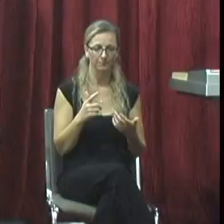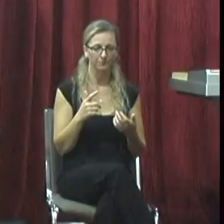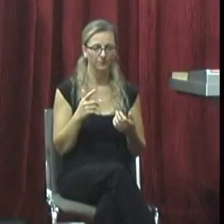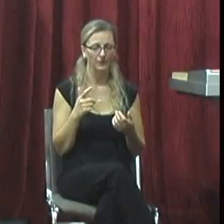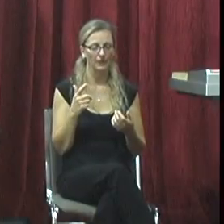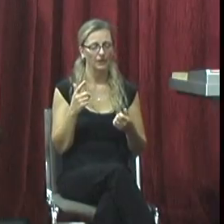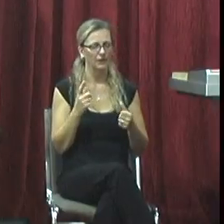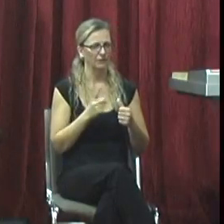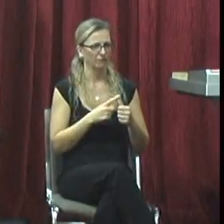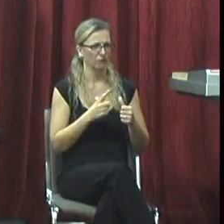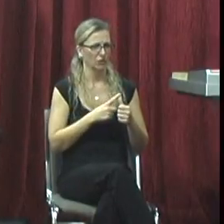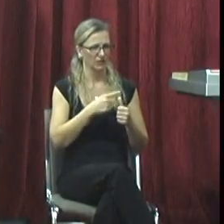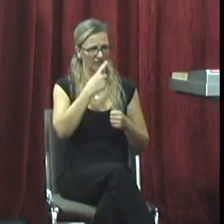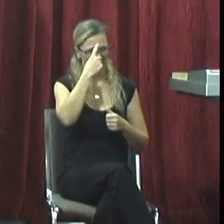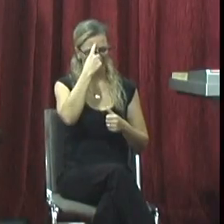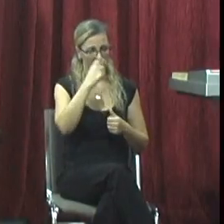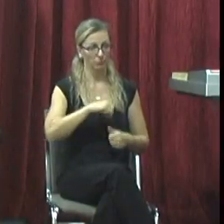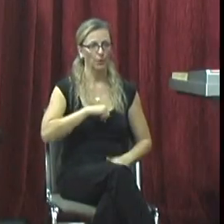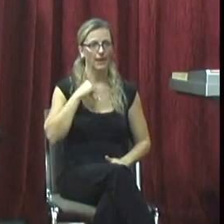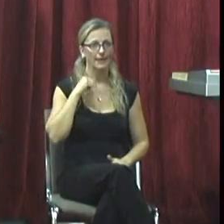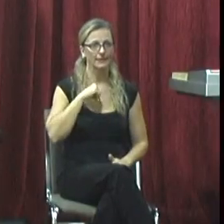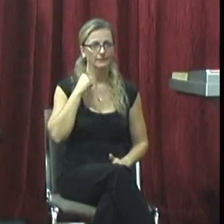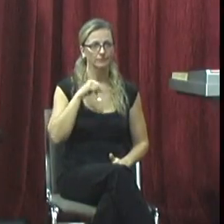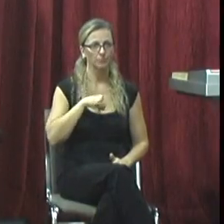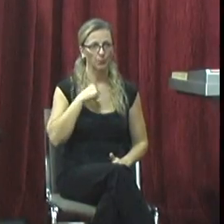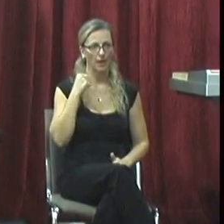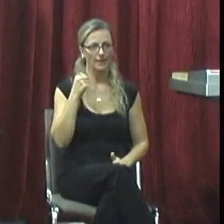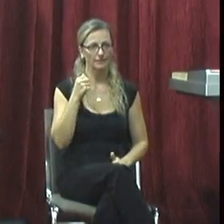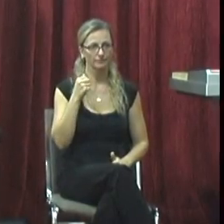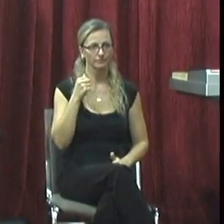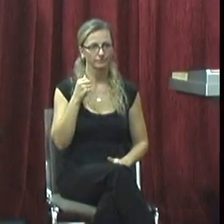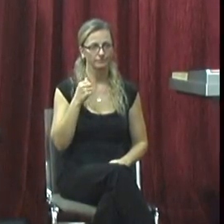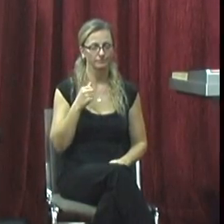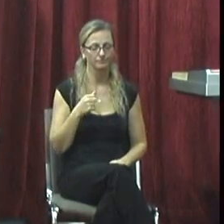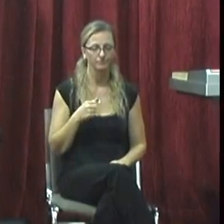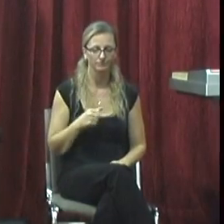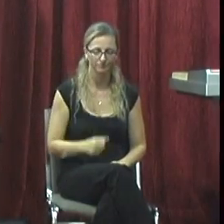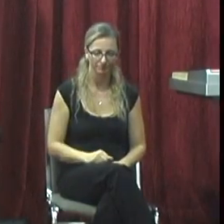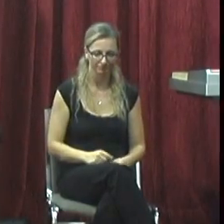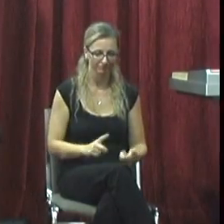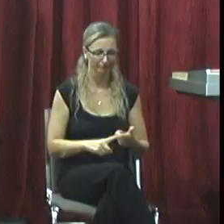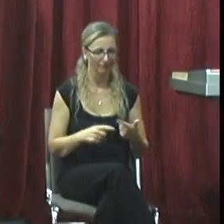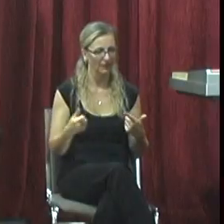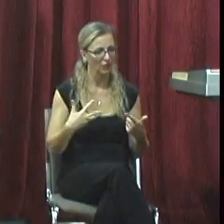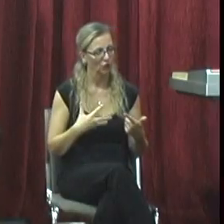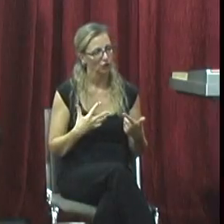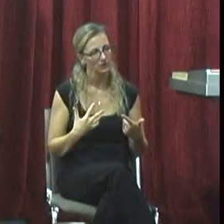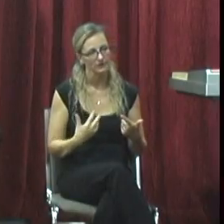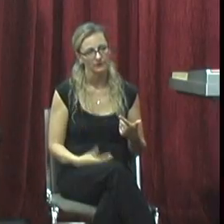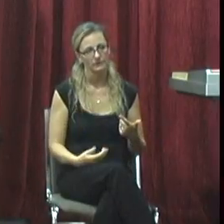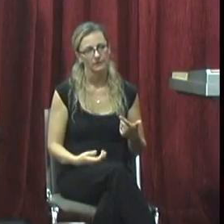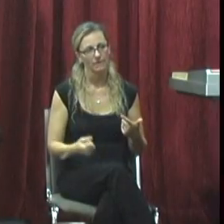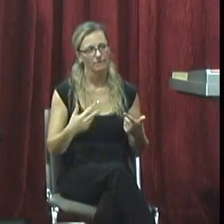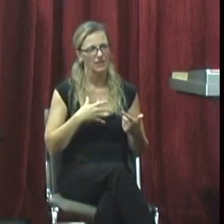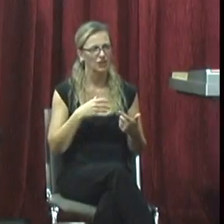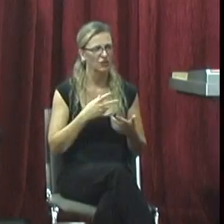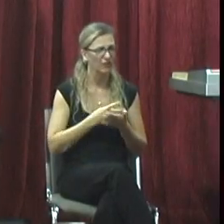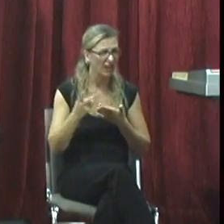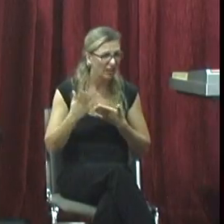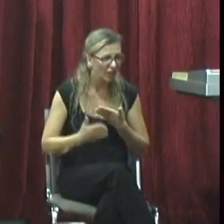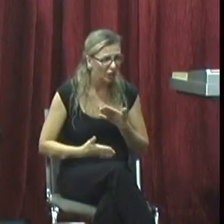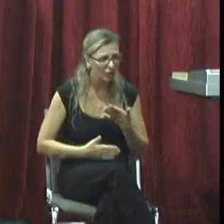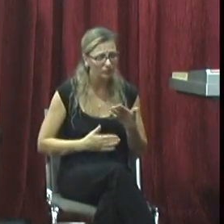pride. The esteem in the eyes of other people. Fears. Fears of